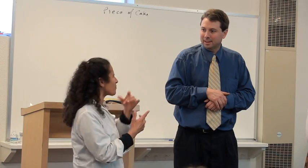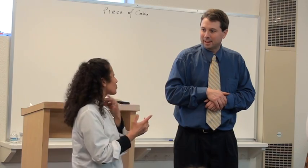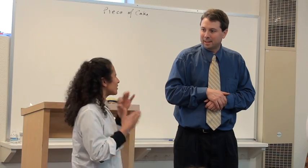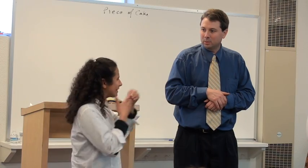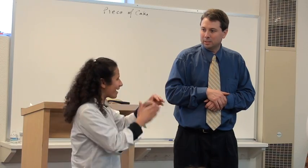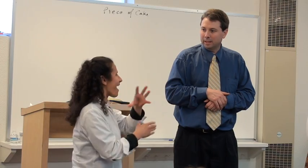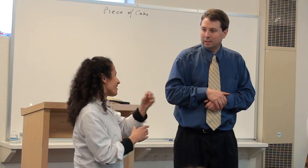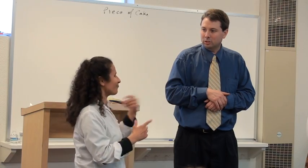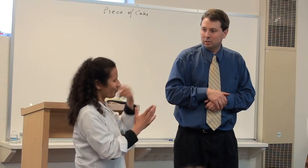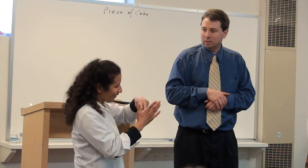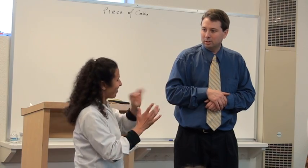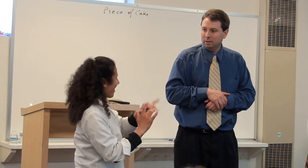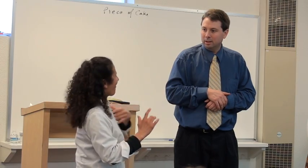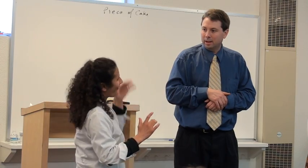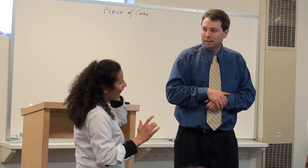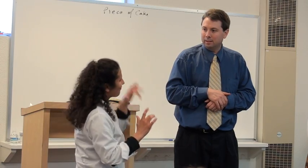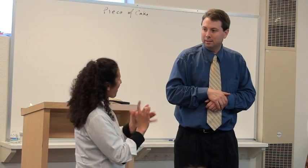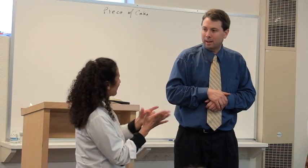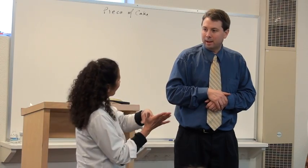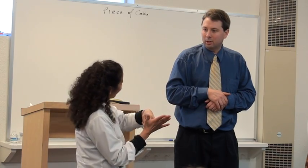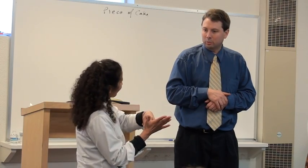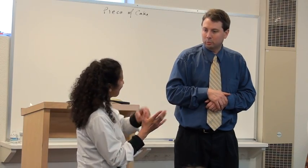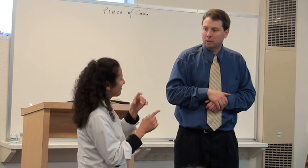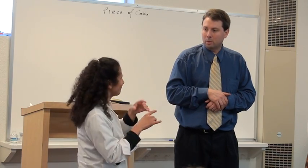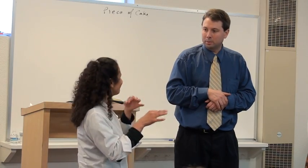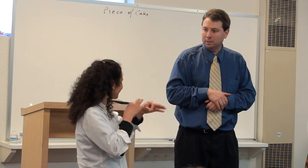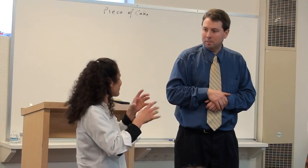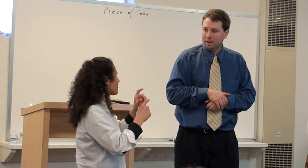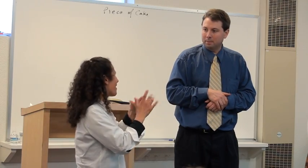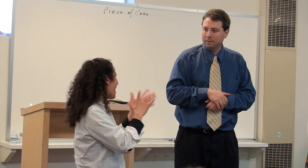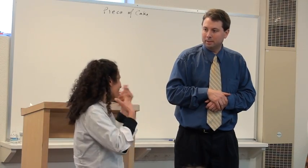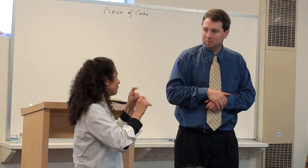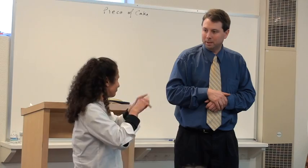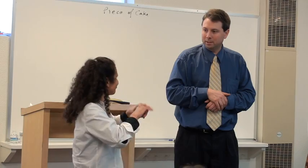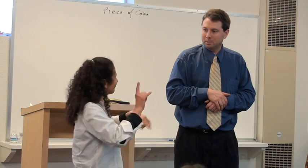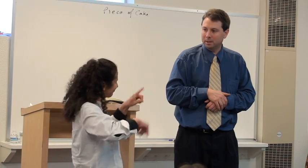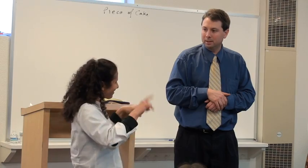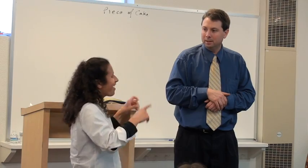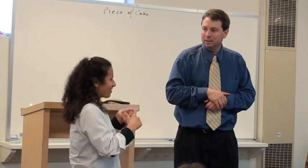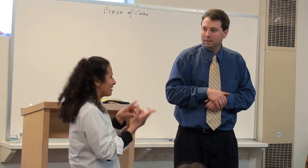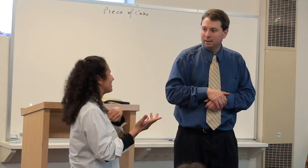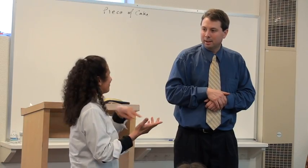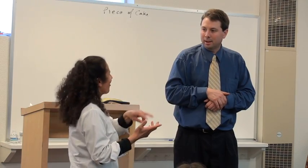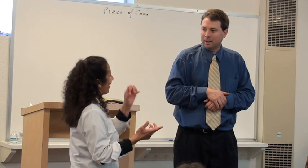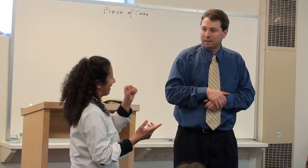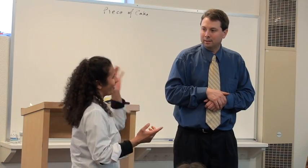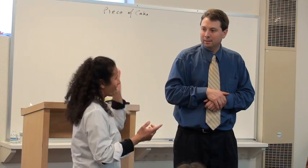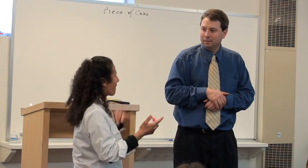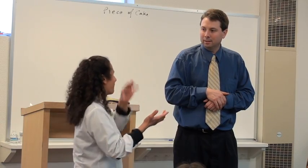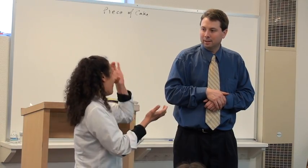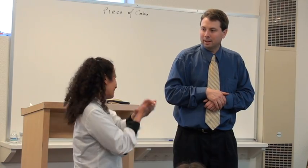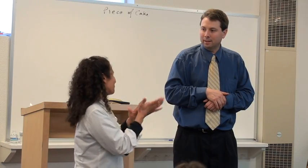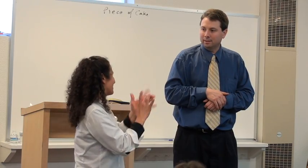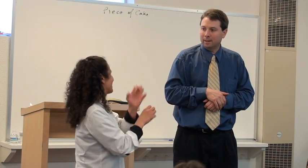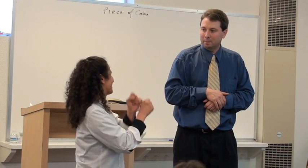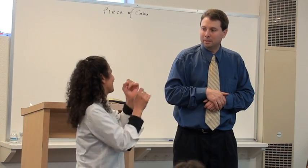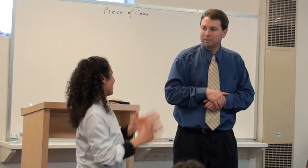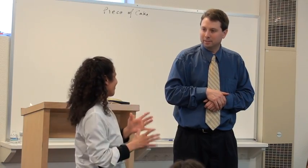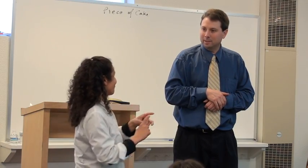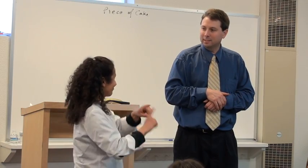And there was a lecture. And I saw what was in the Bible. They explained to me. And then I believed in my